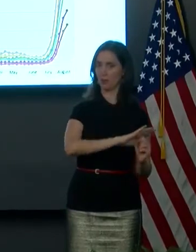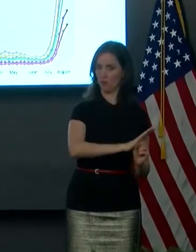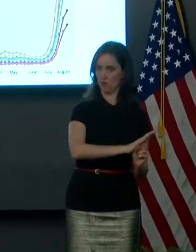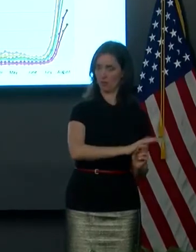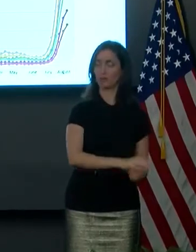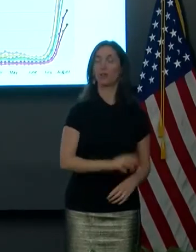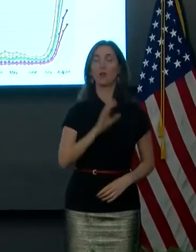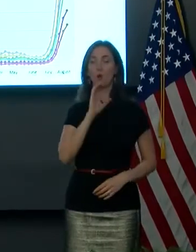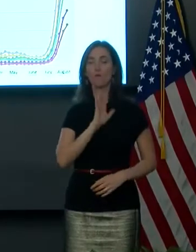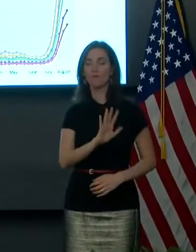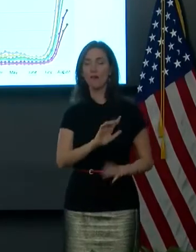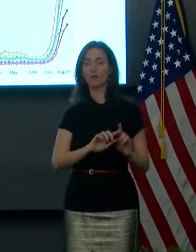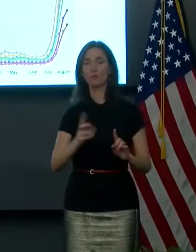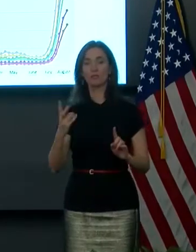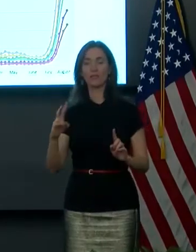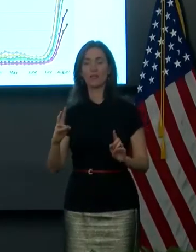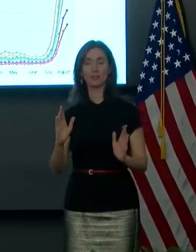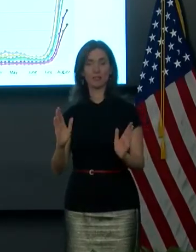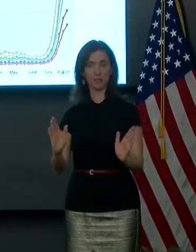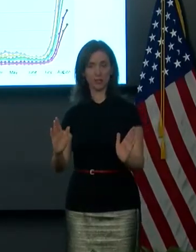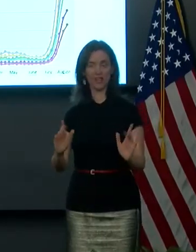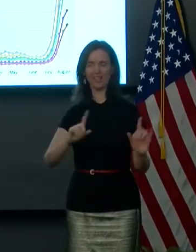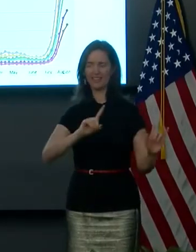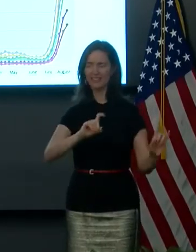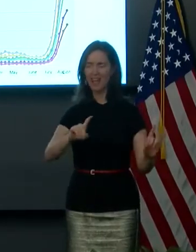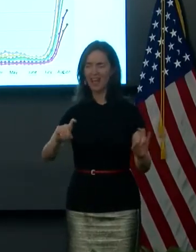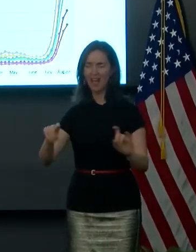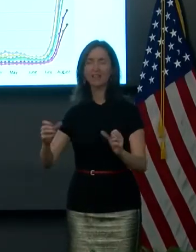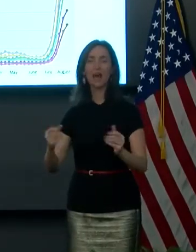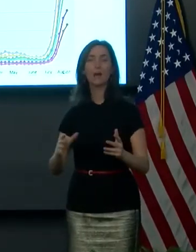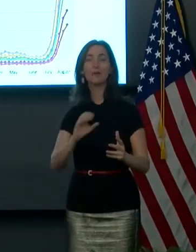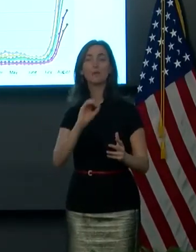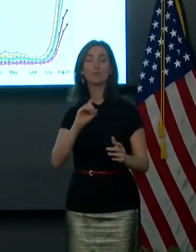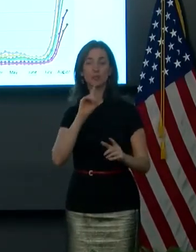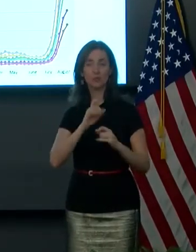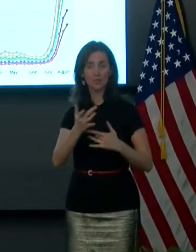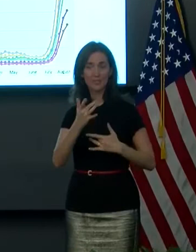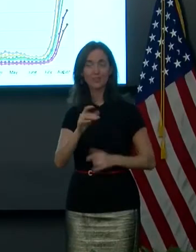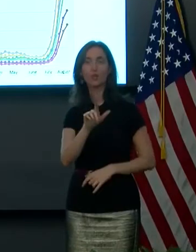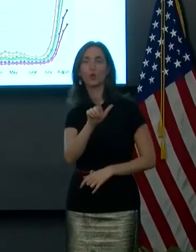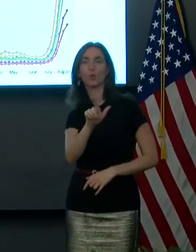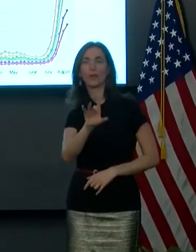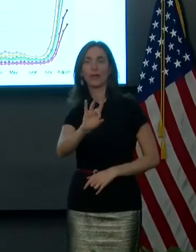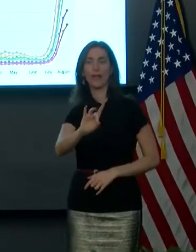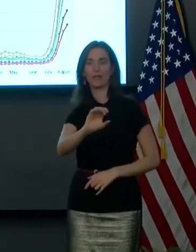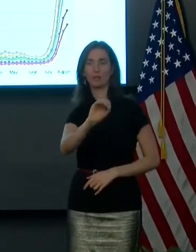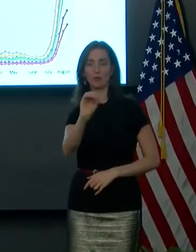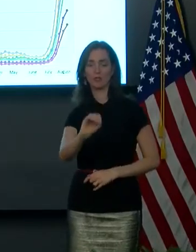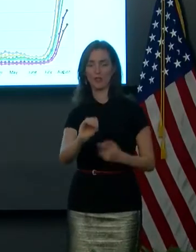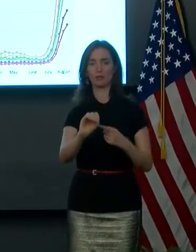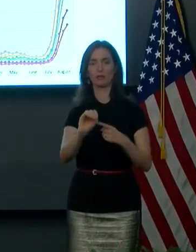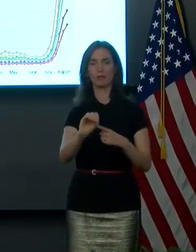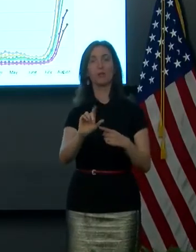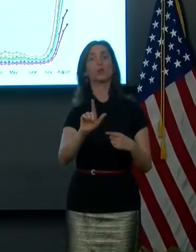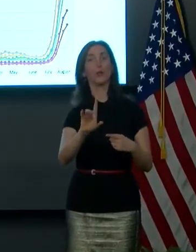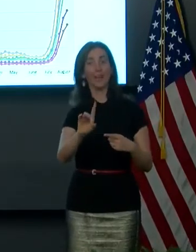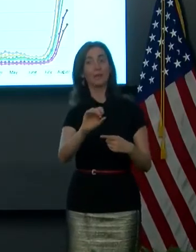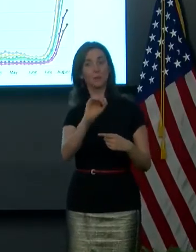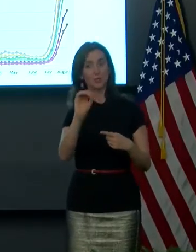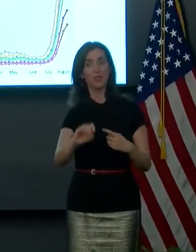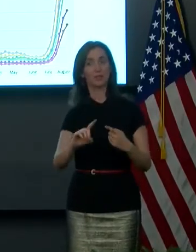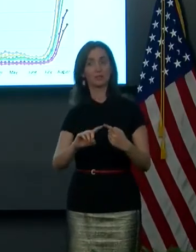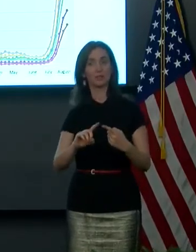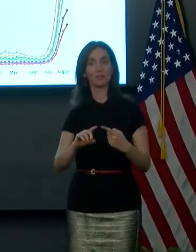5 to 17-year-old age group, percent positivity is 28%. That's a marker of a lot of